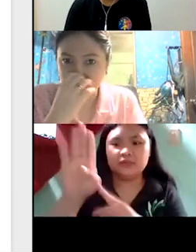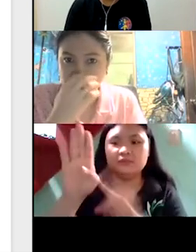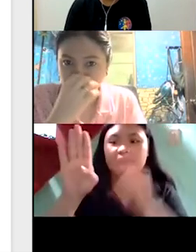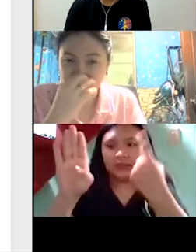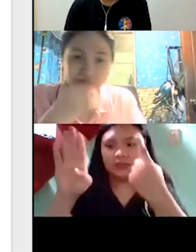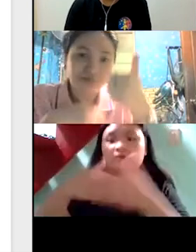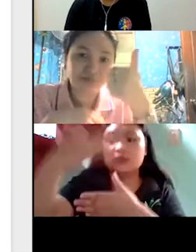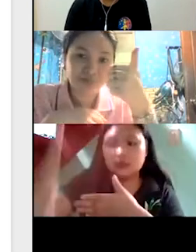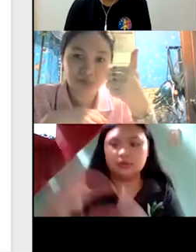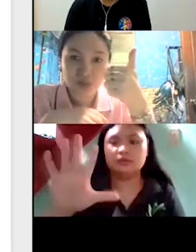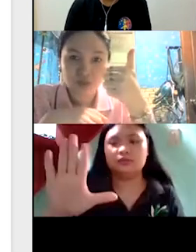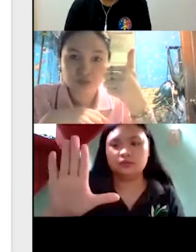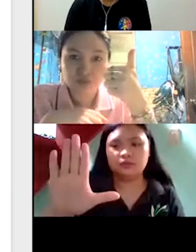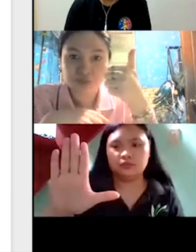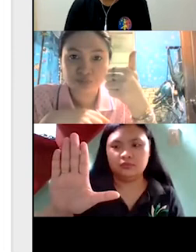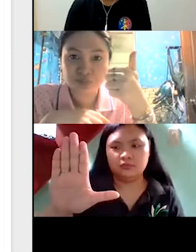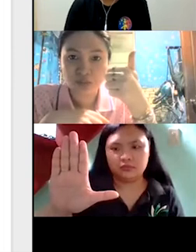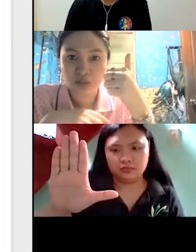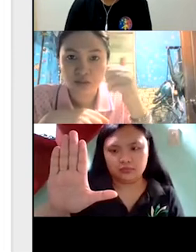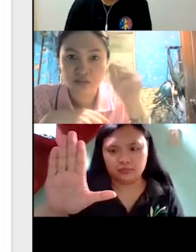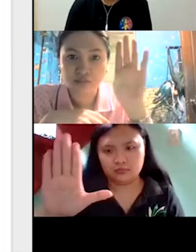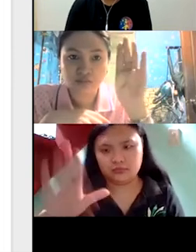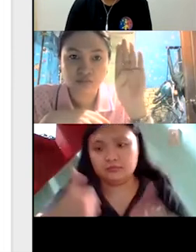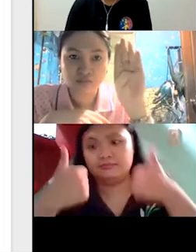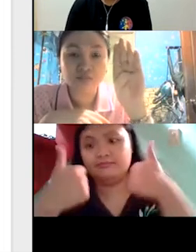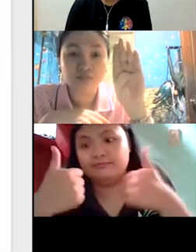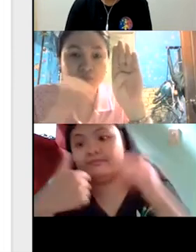Yes, okay. So it's similar to the first sign.